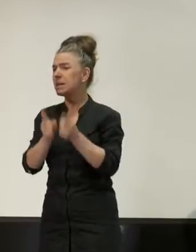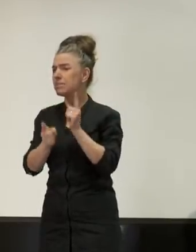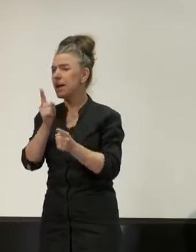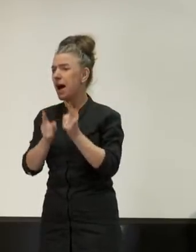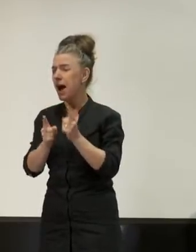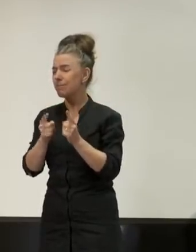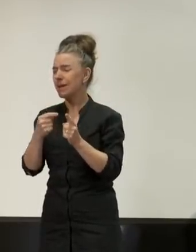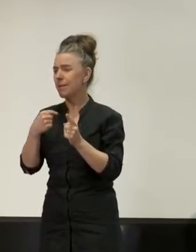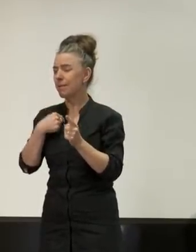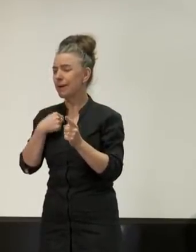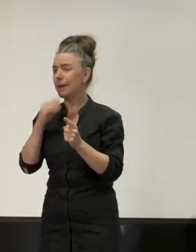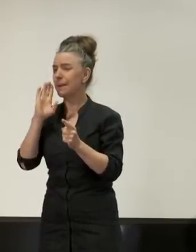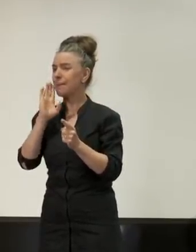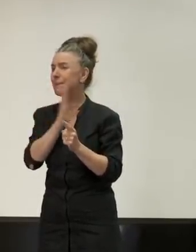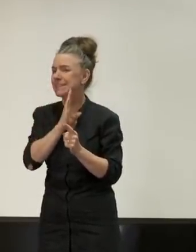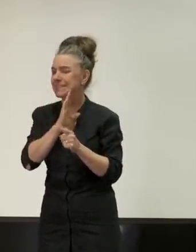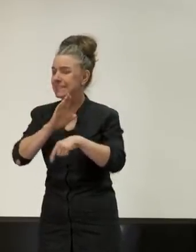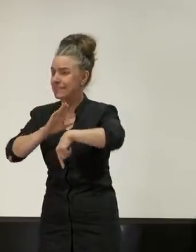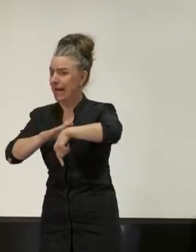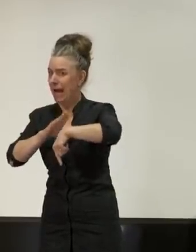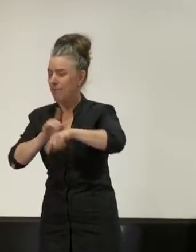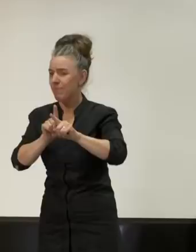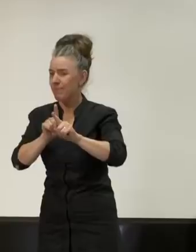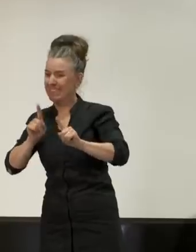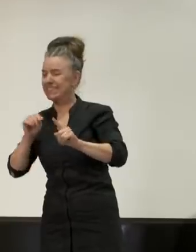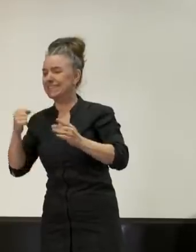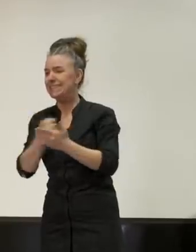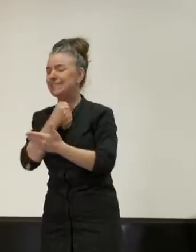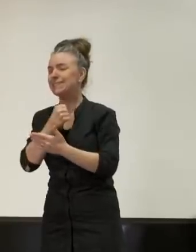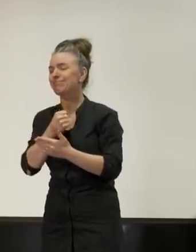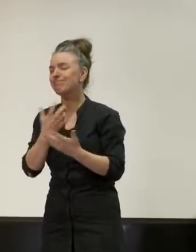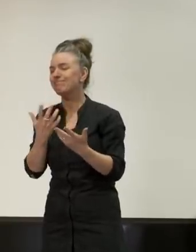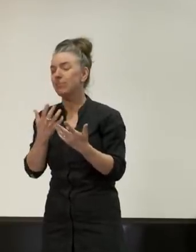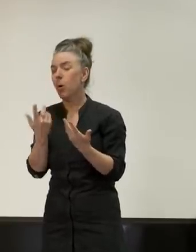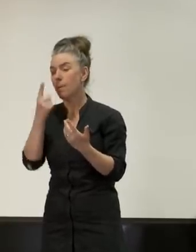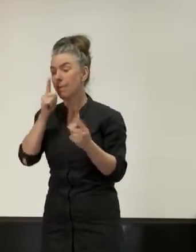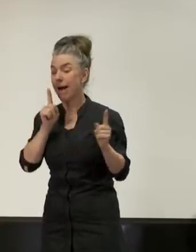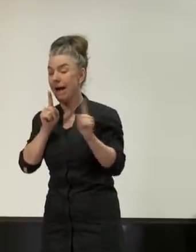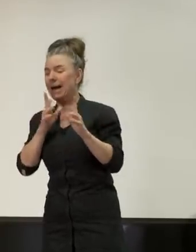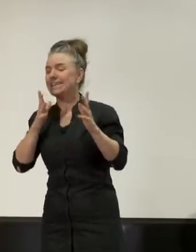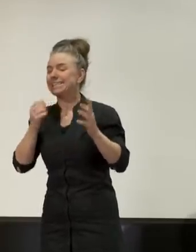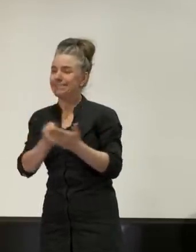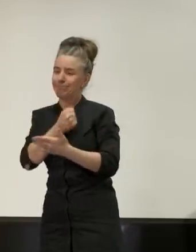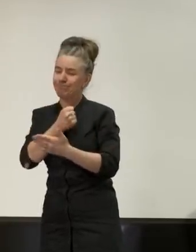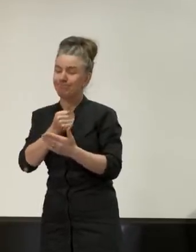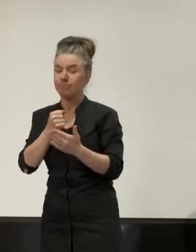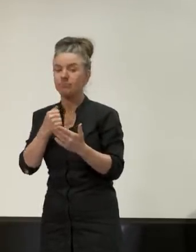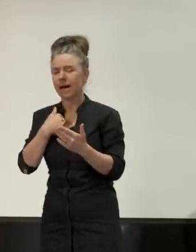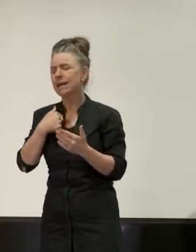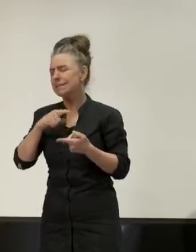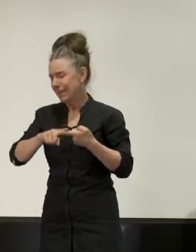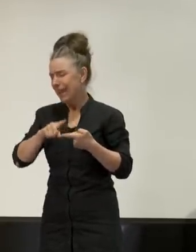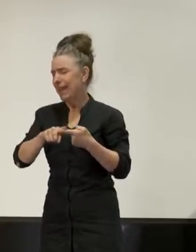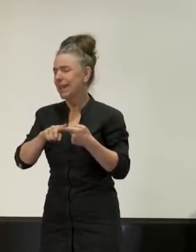managed to sidestep quickly enough, or I have been in a situation I've had people come alongside. But it is something I